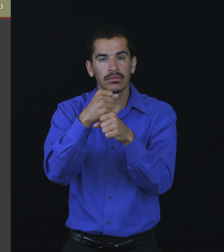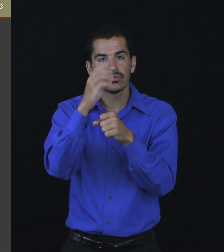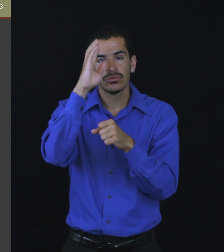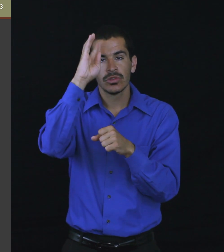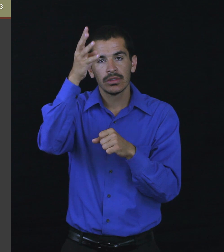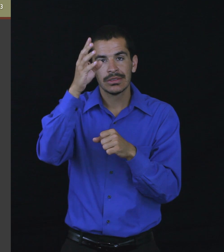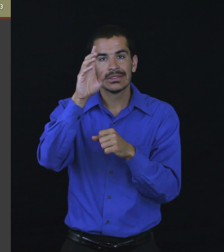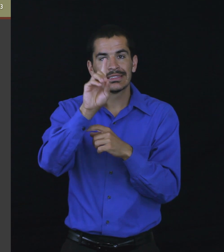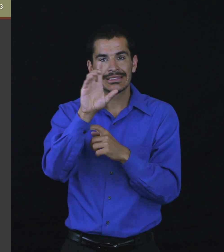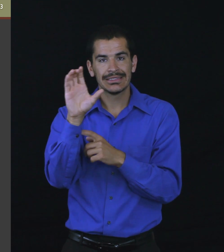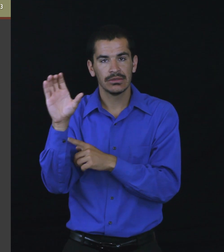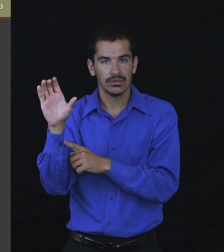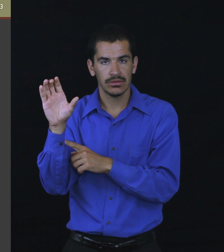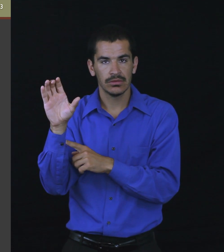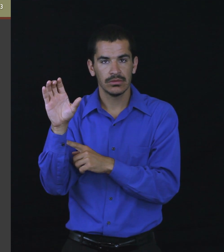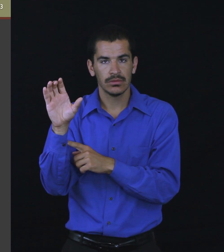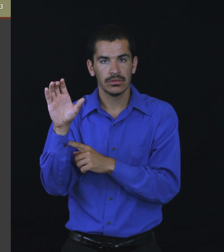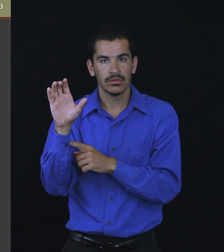Session 12,